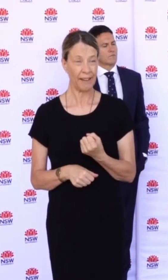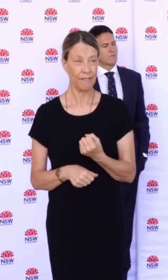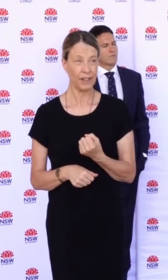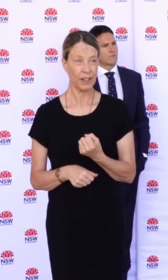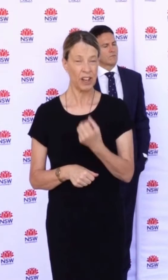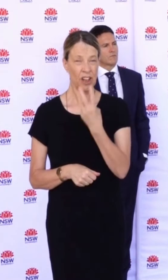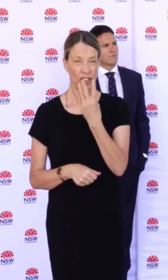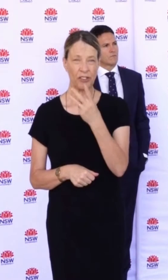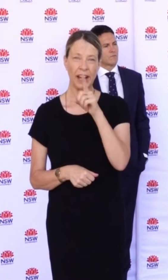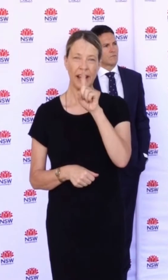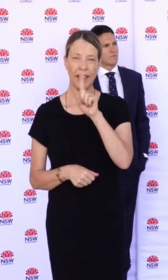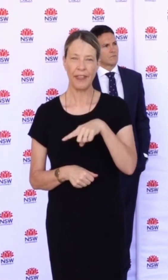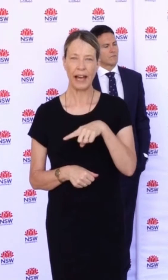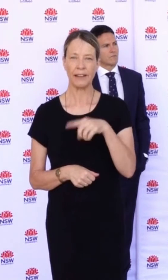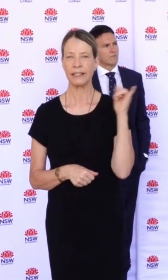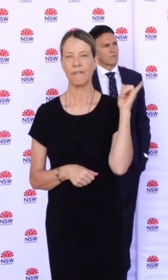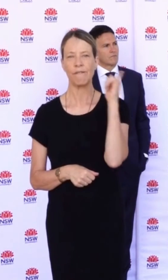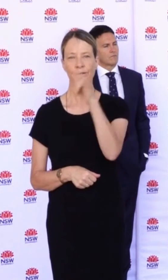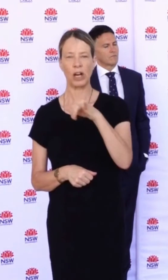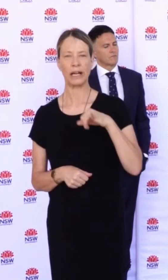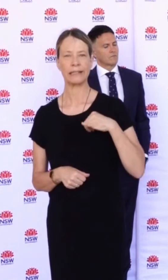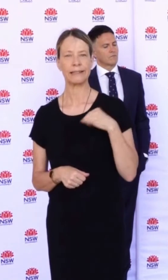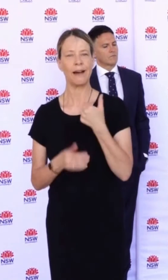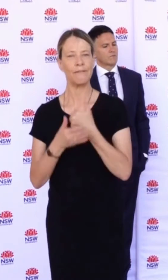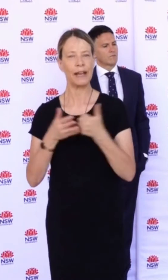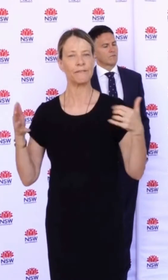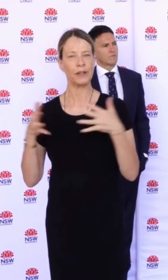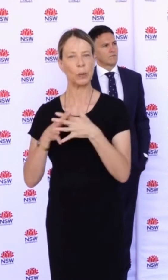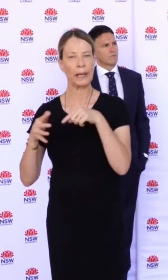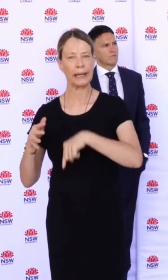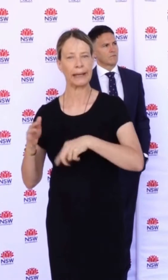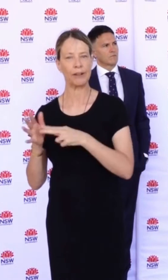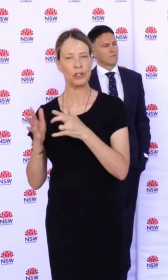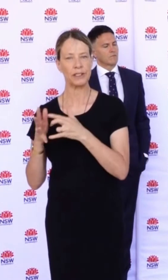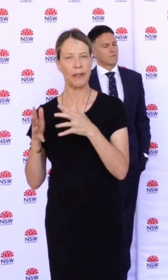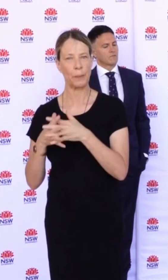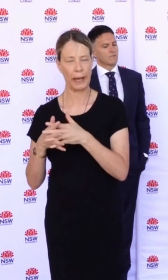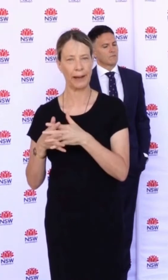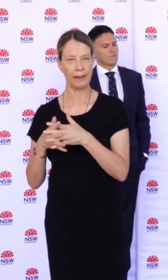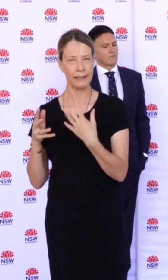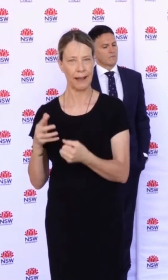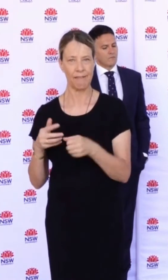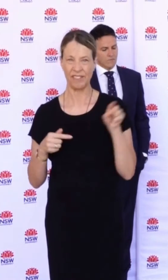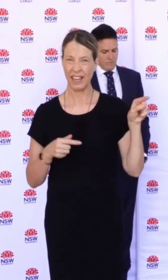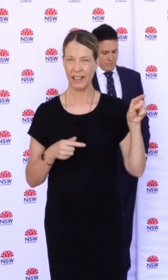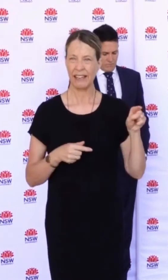aircrew a week coming through New South Wales. They have less than 300. Victoria for a long while had